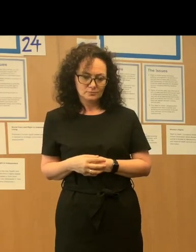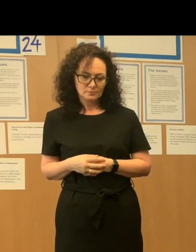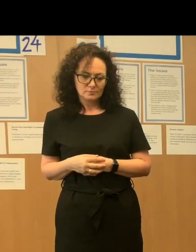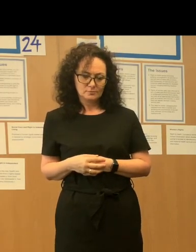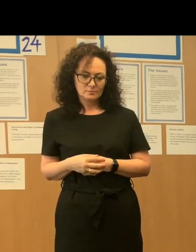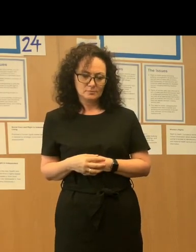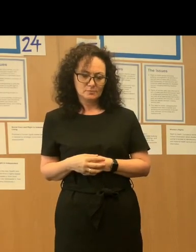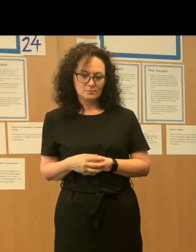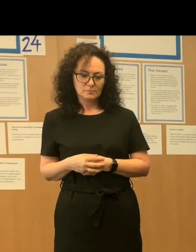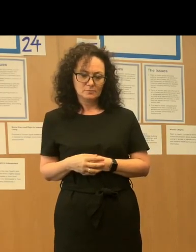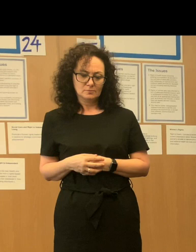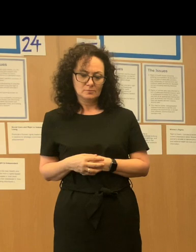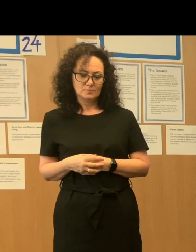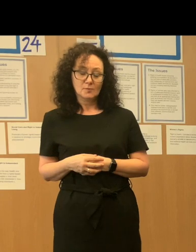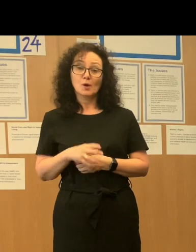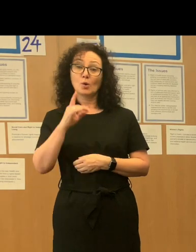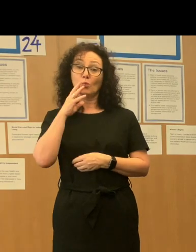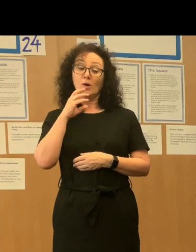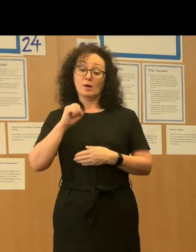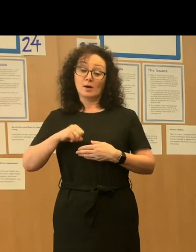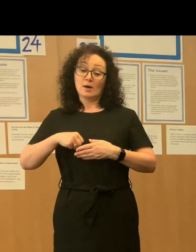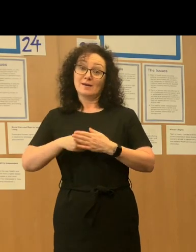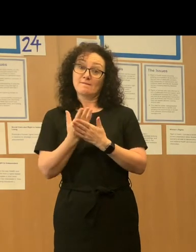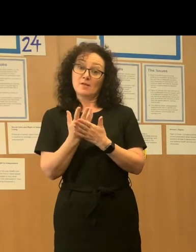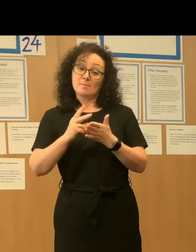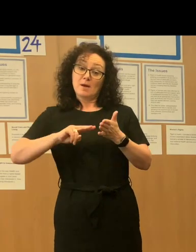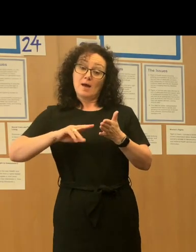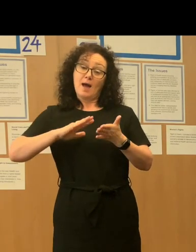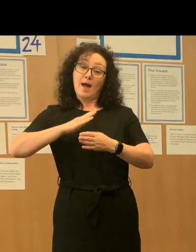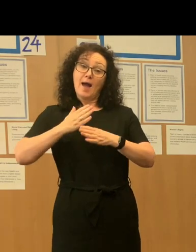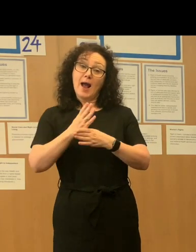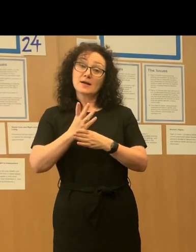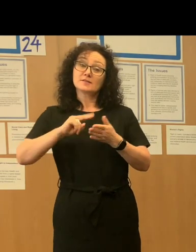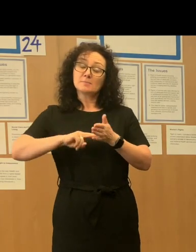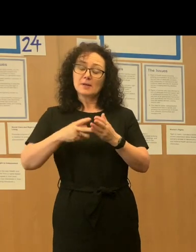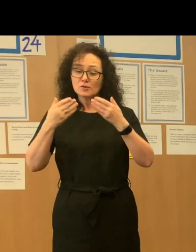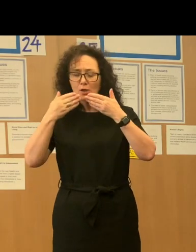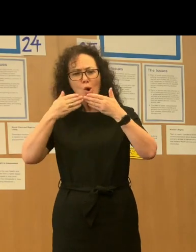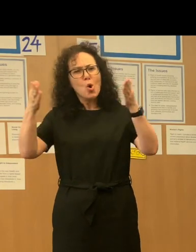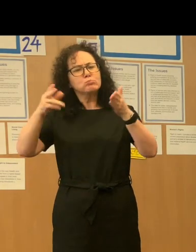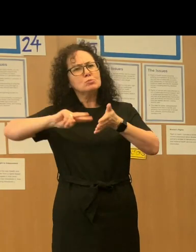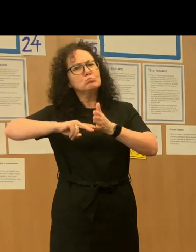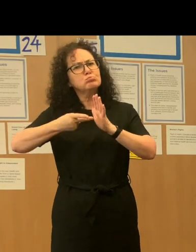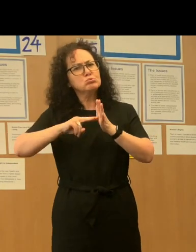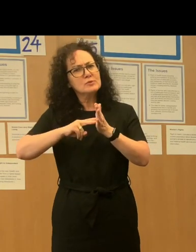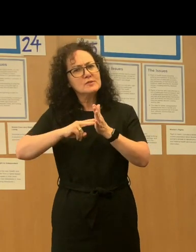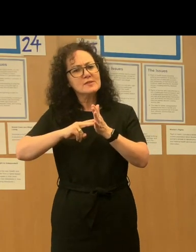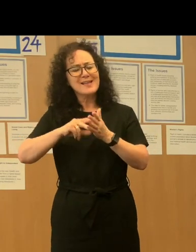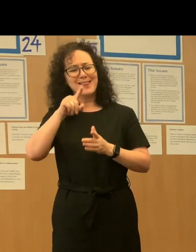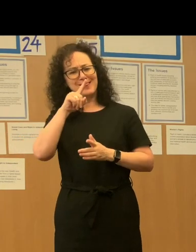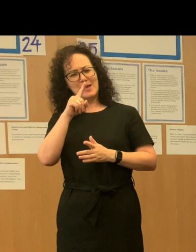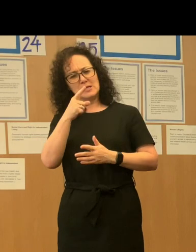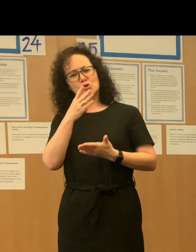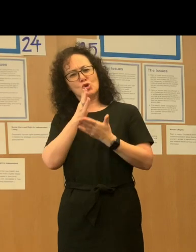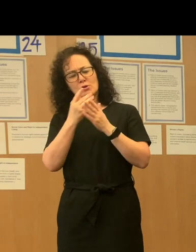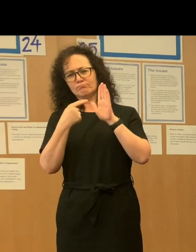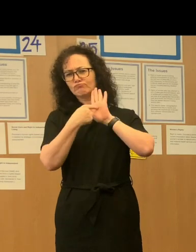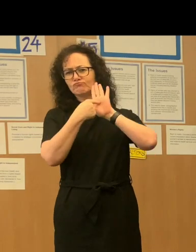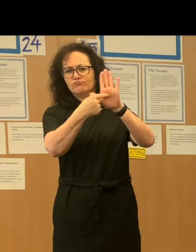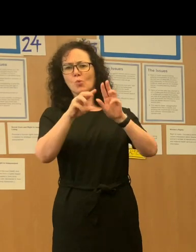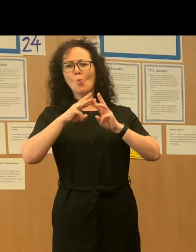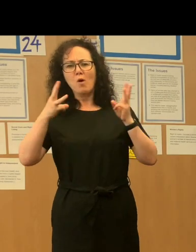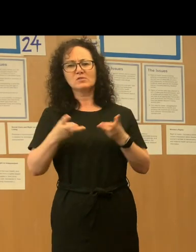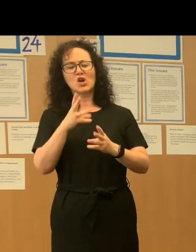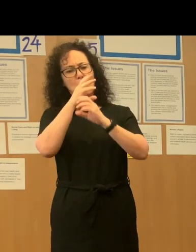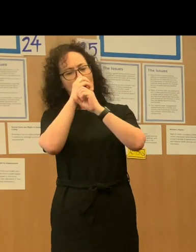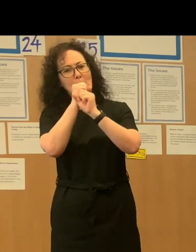develop an action plan openly presenting problems and a process of developing practical solutions is a signal of commitment to human rights.